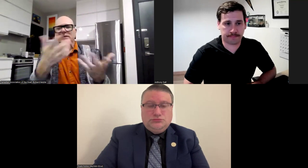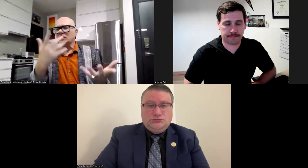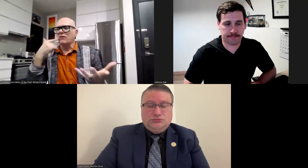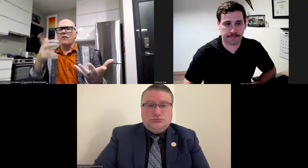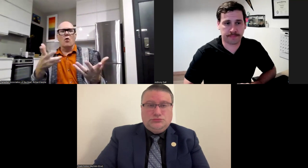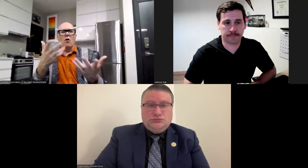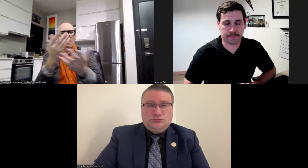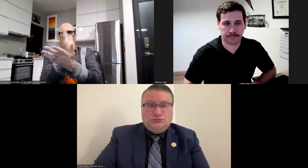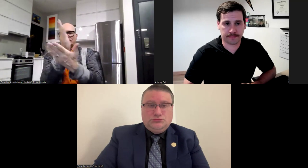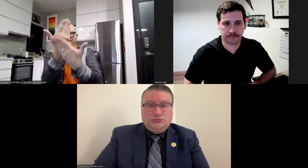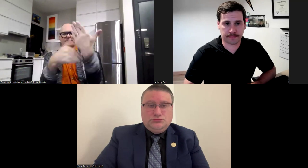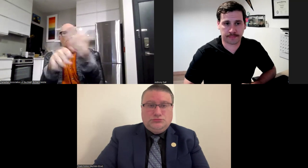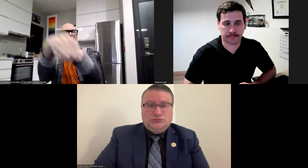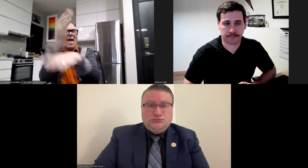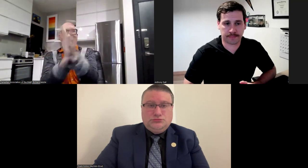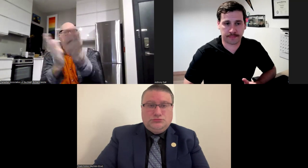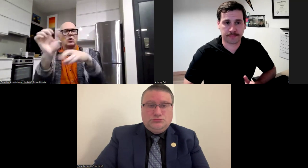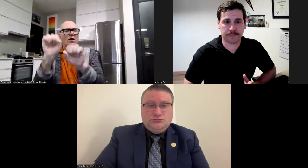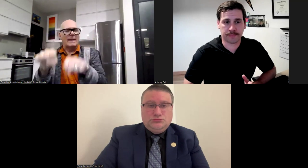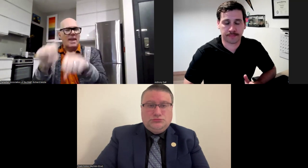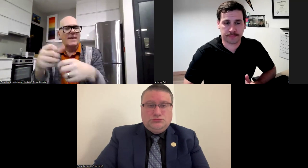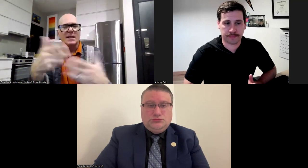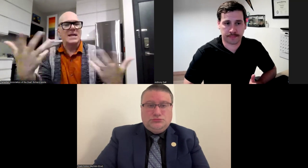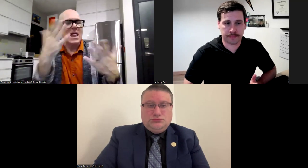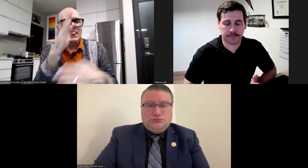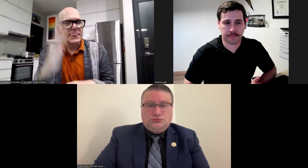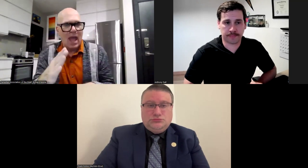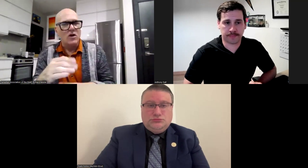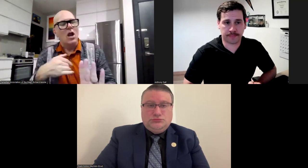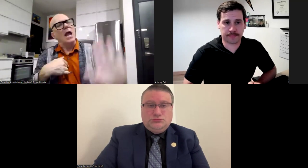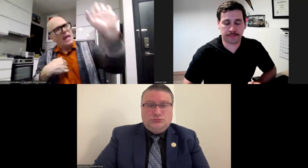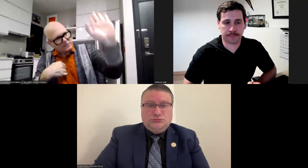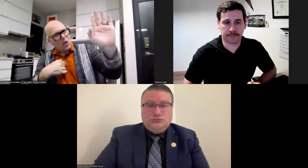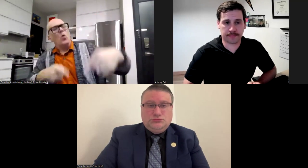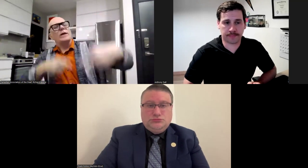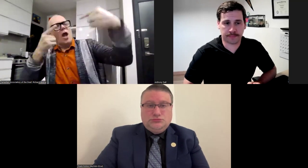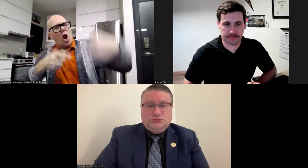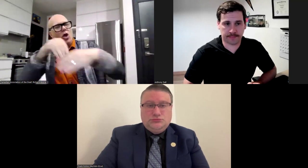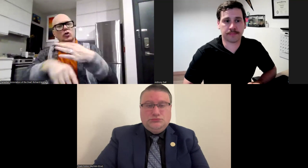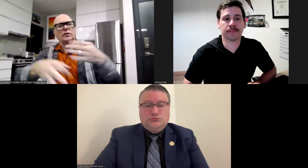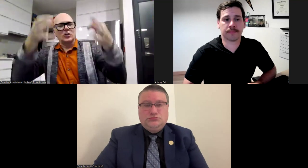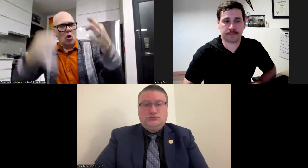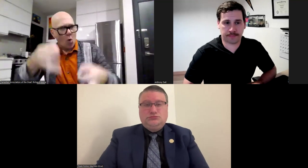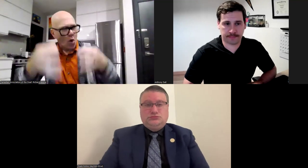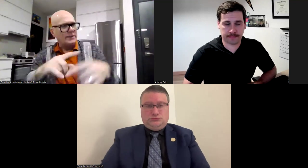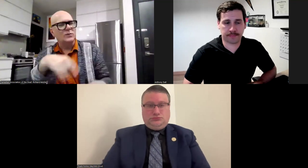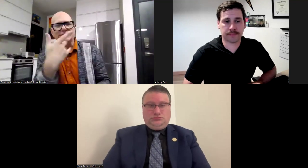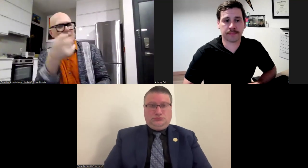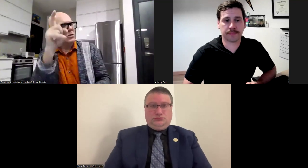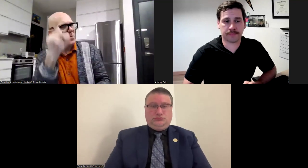or any kind of access through the eyes. It was, or through the hands and eyes. And it was just like, just